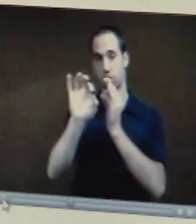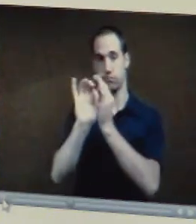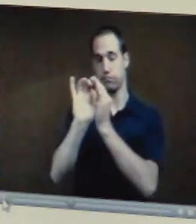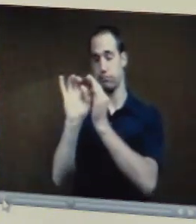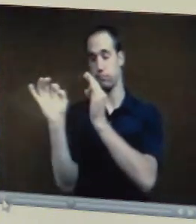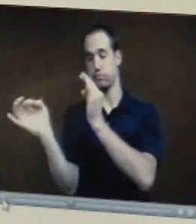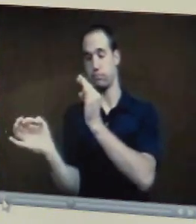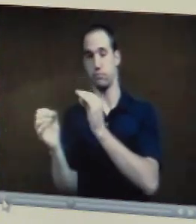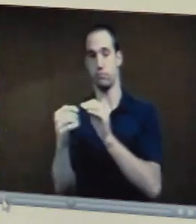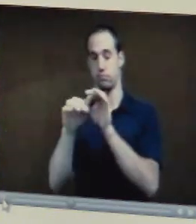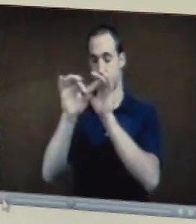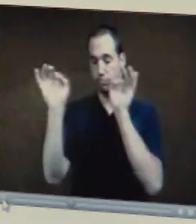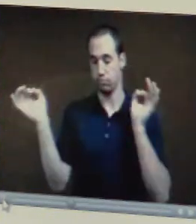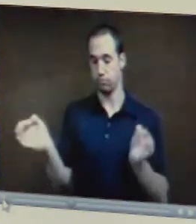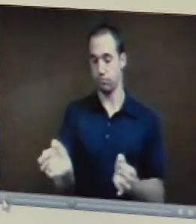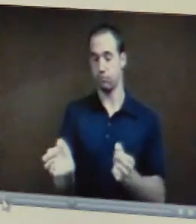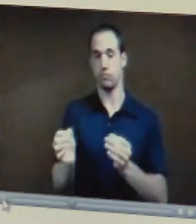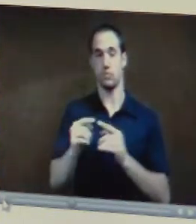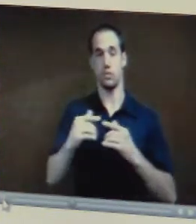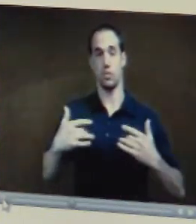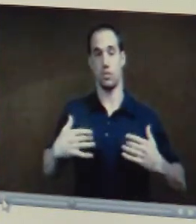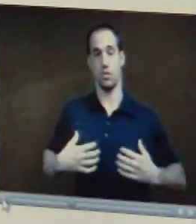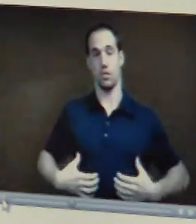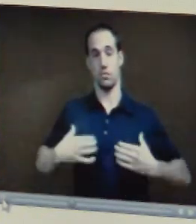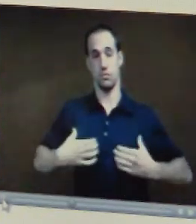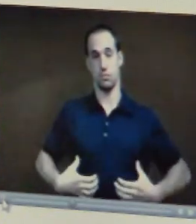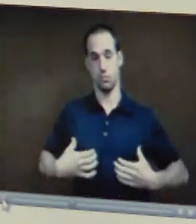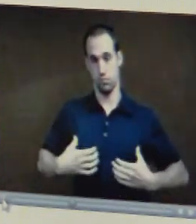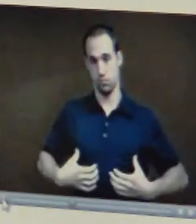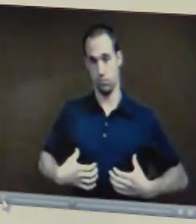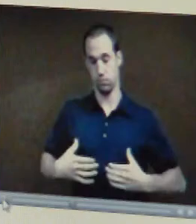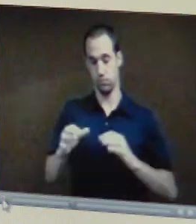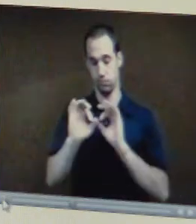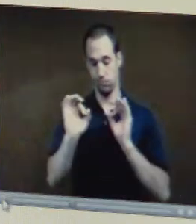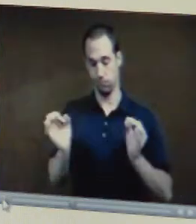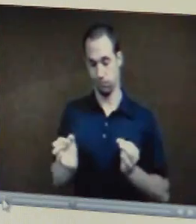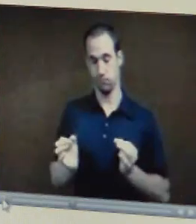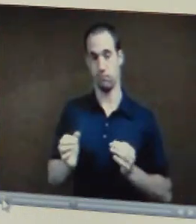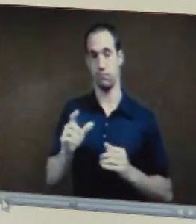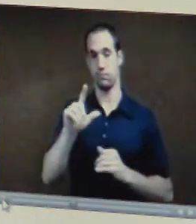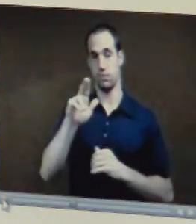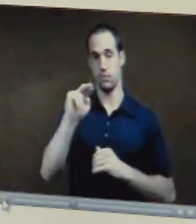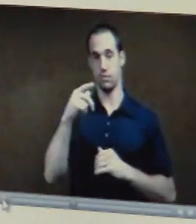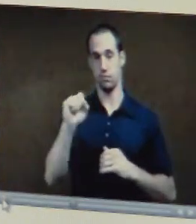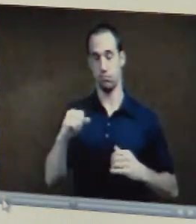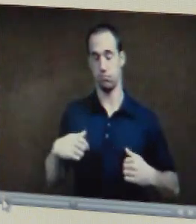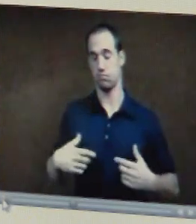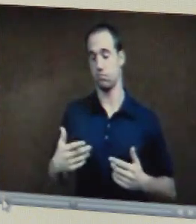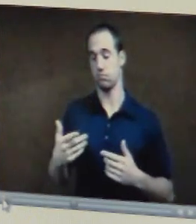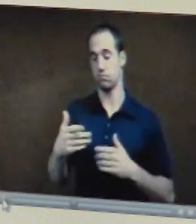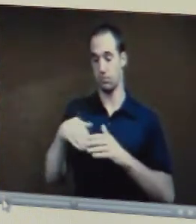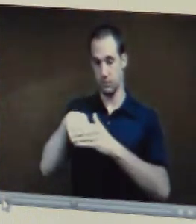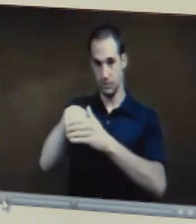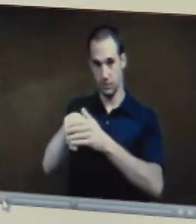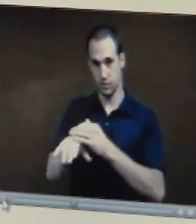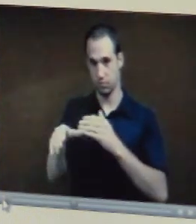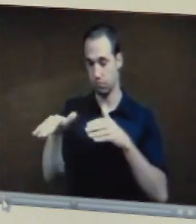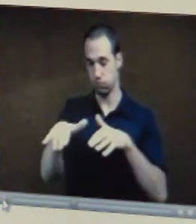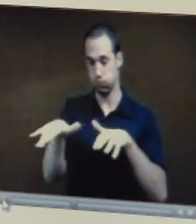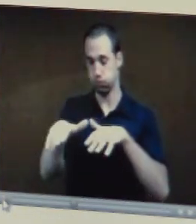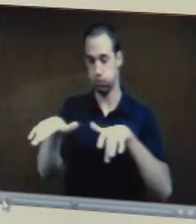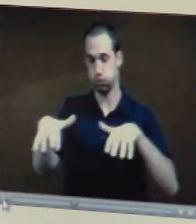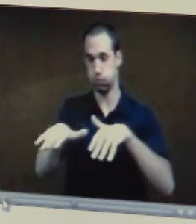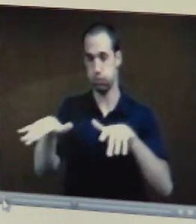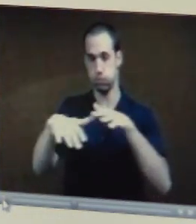It goes through the trunk, which is located on the sides of the heart, near the lungs.